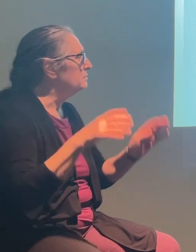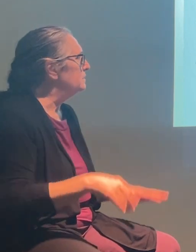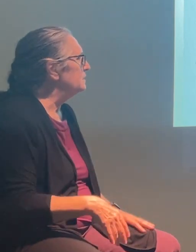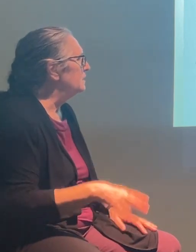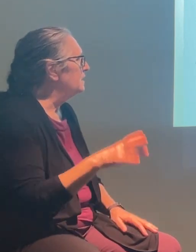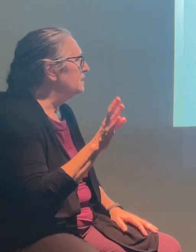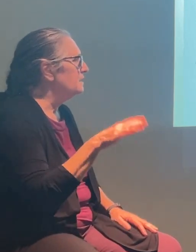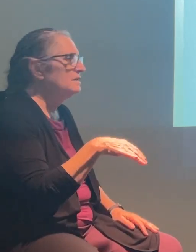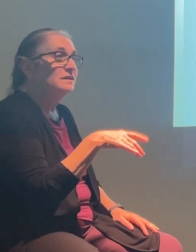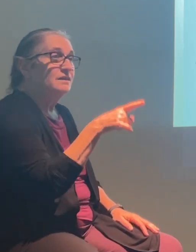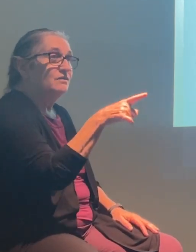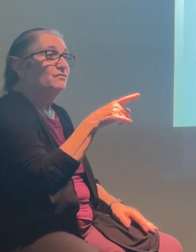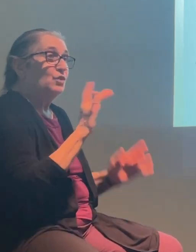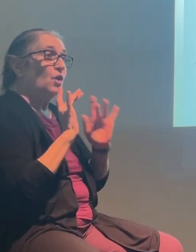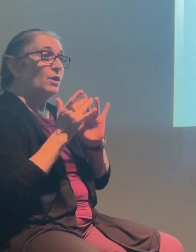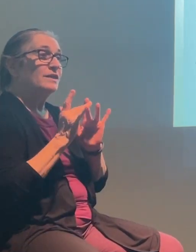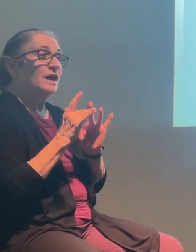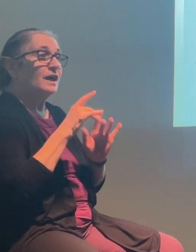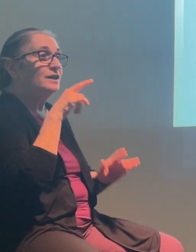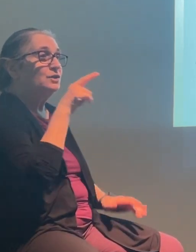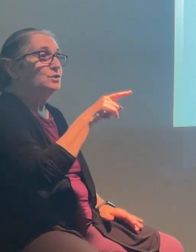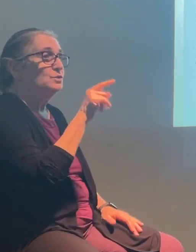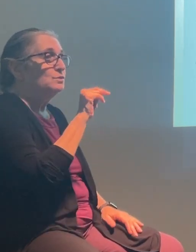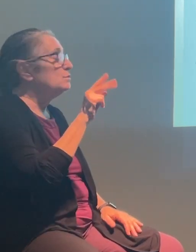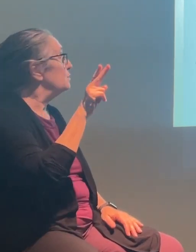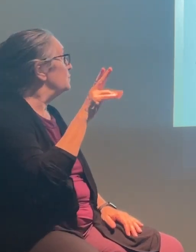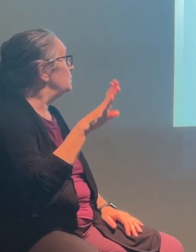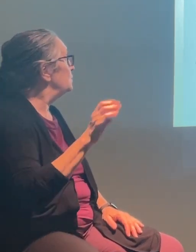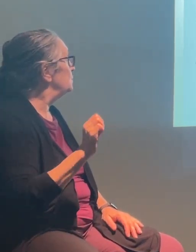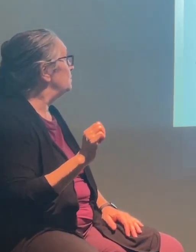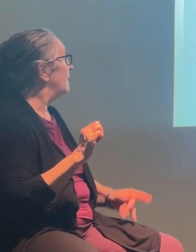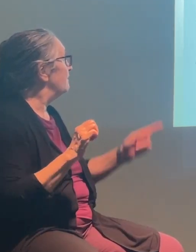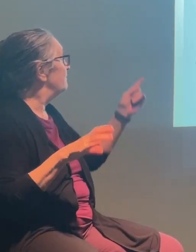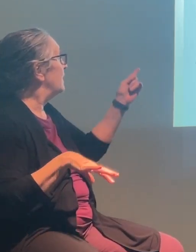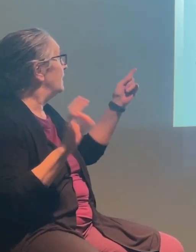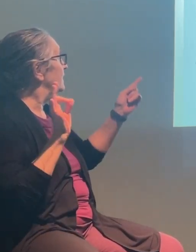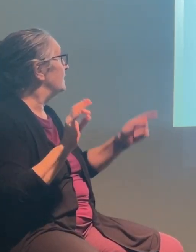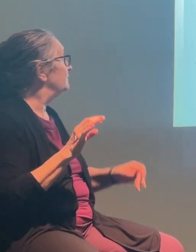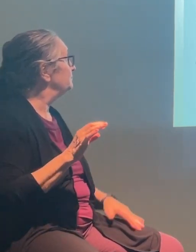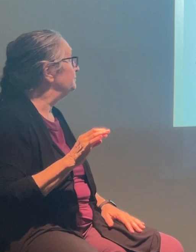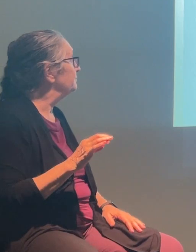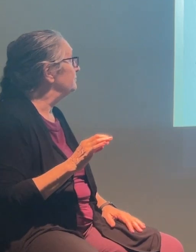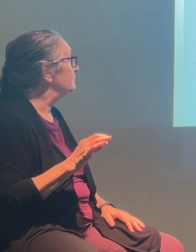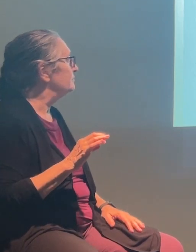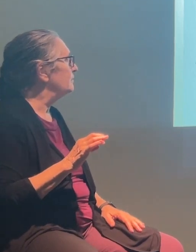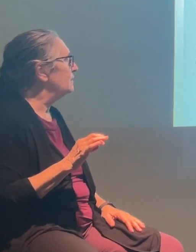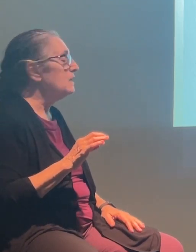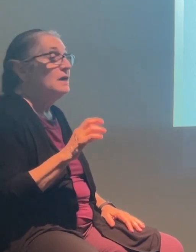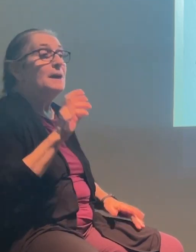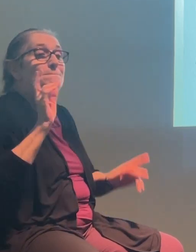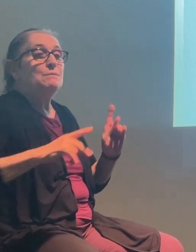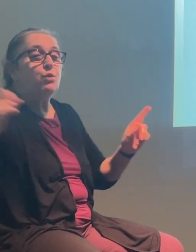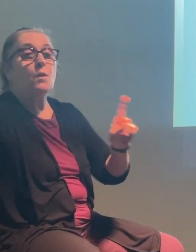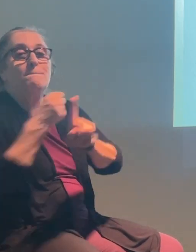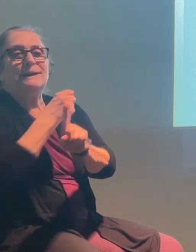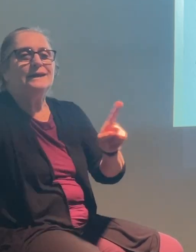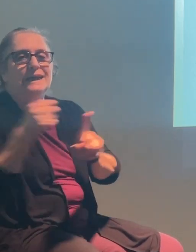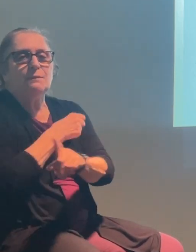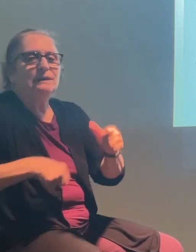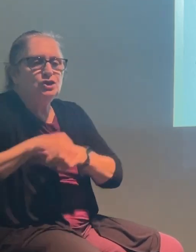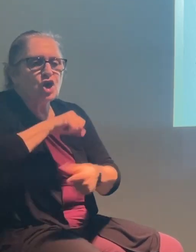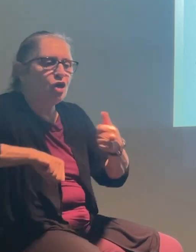joke. If you go online tonight, go on YouTube and try to find, you have the date, they are filming of people beating each other up